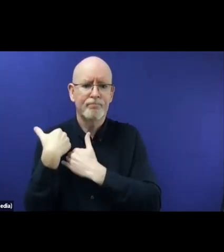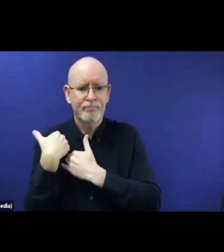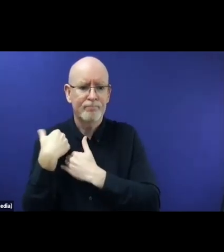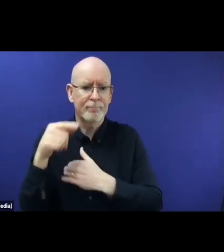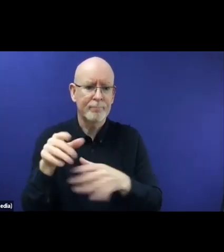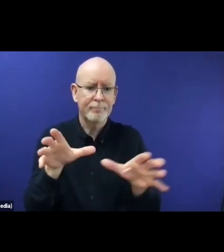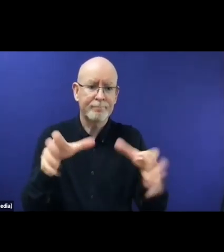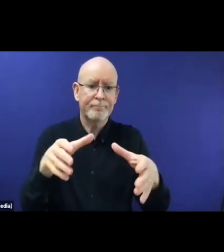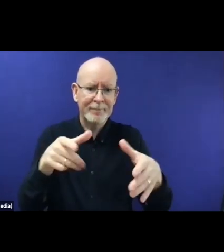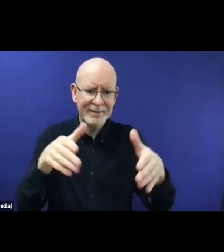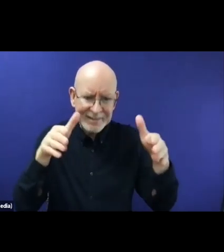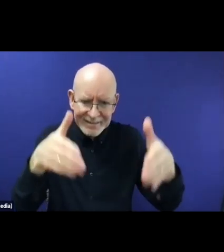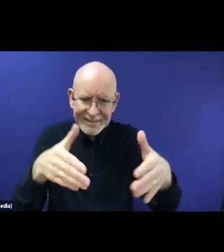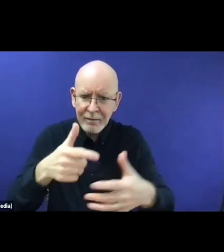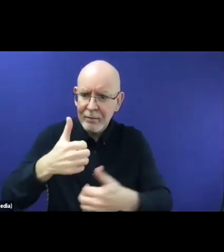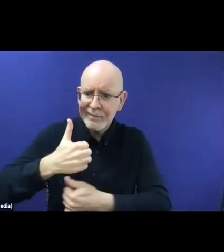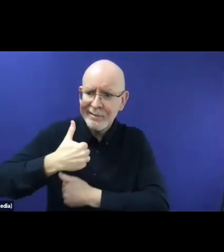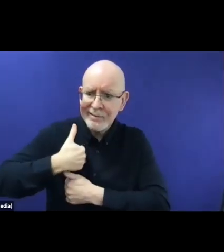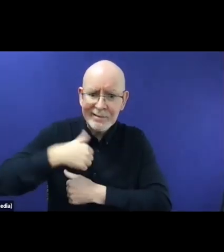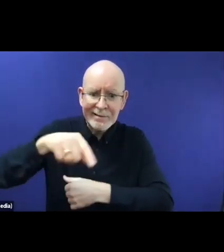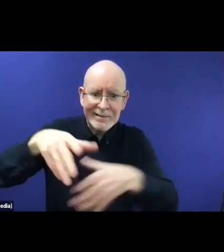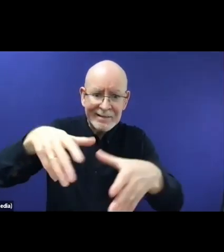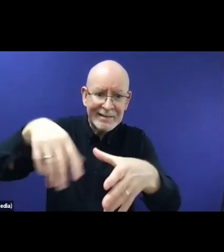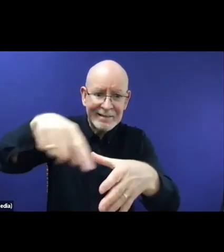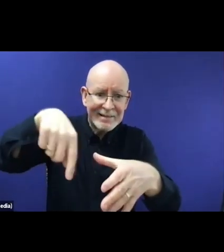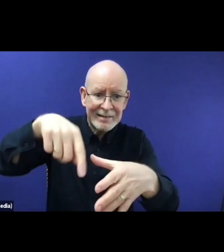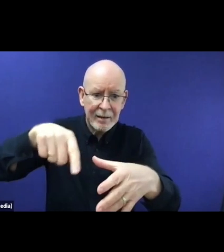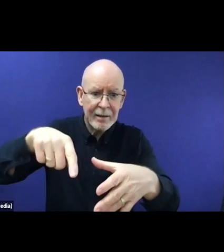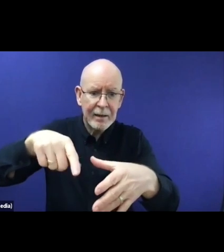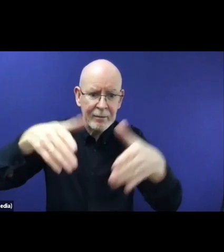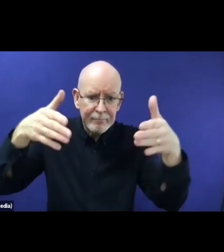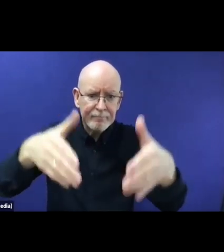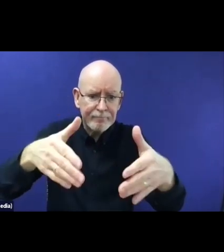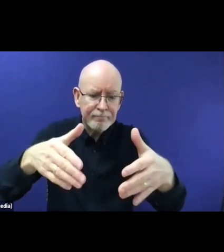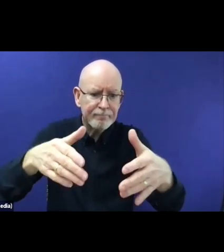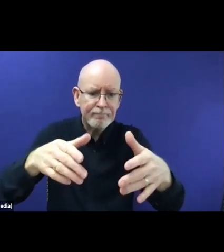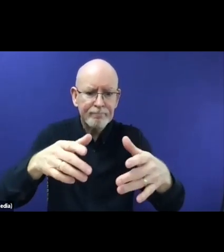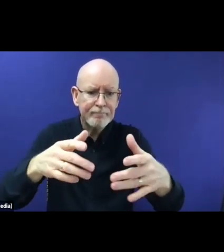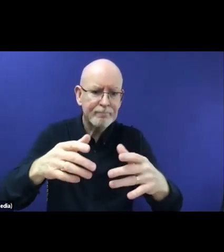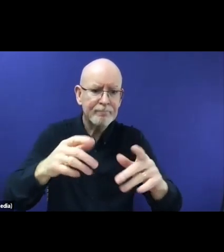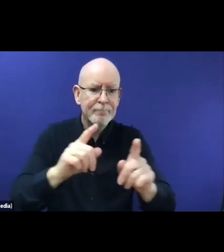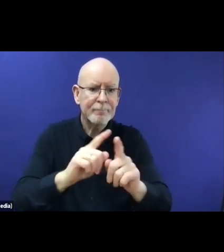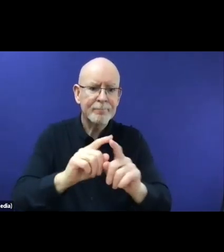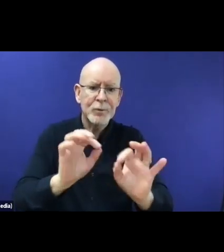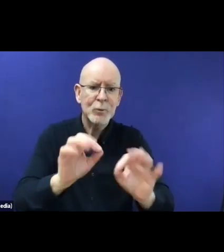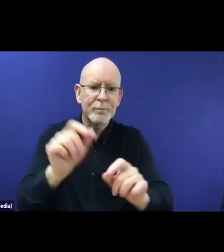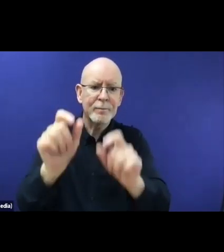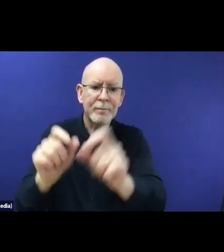of displaced people, namely how the work of UNHCR and ICRC has evolved over the past 70 years, separately and